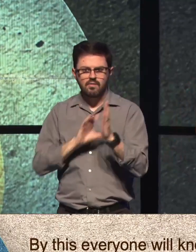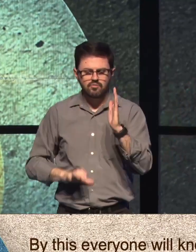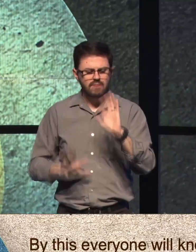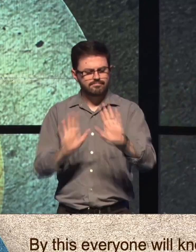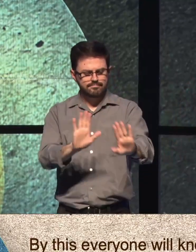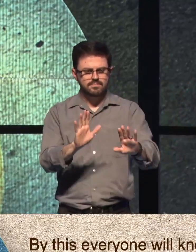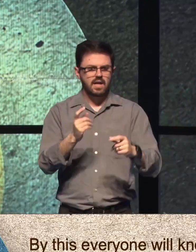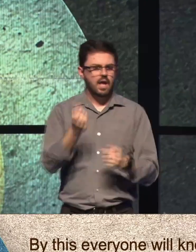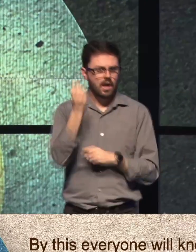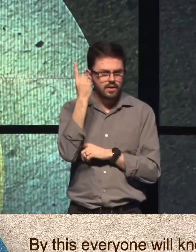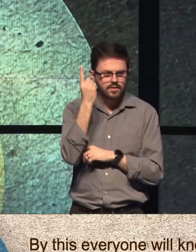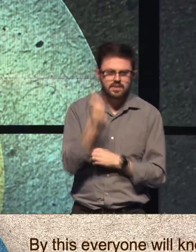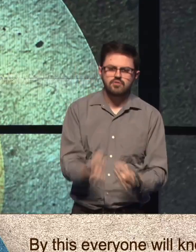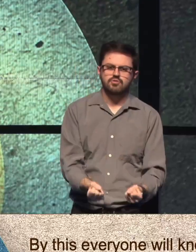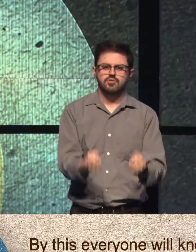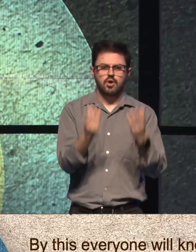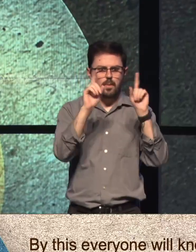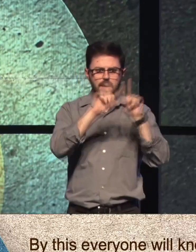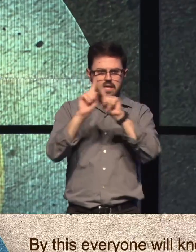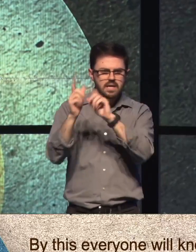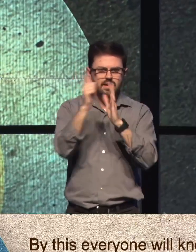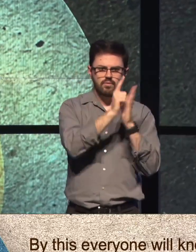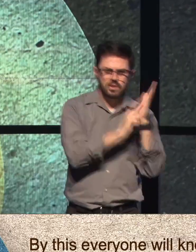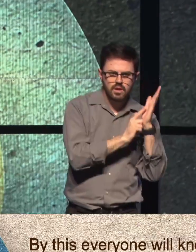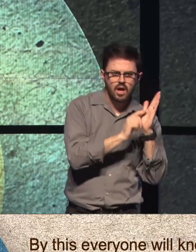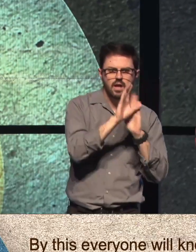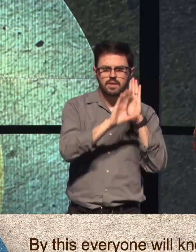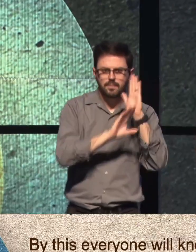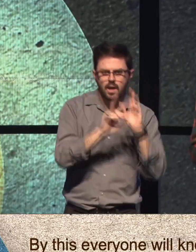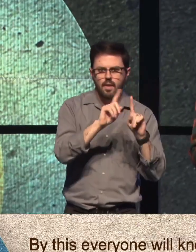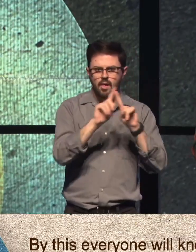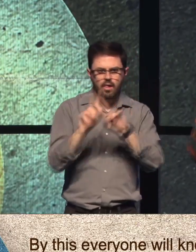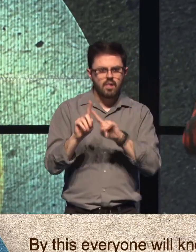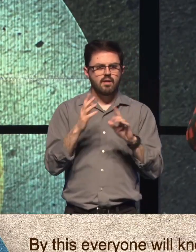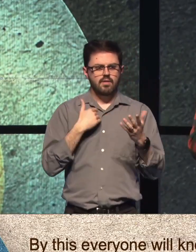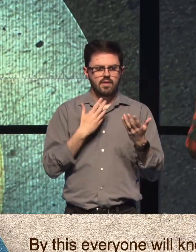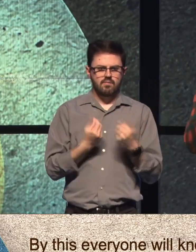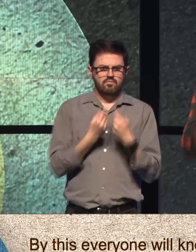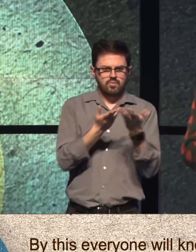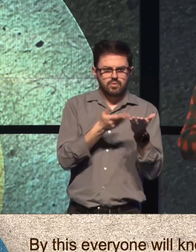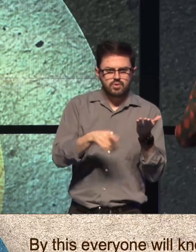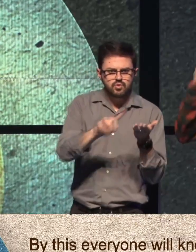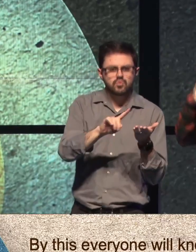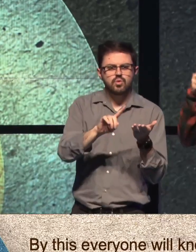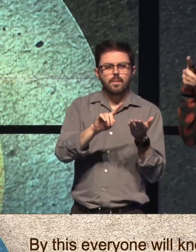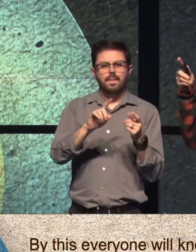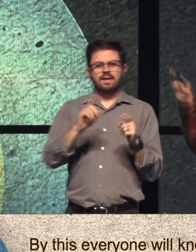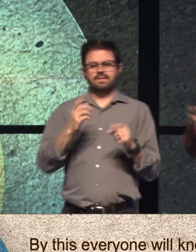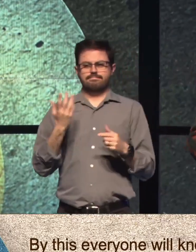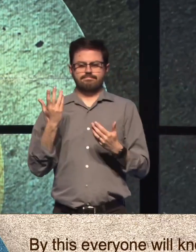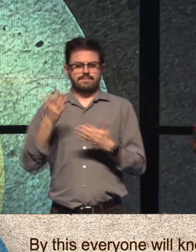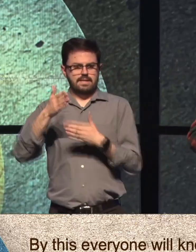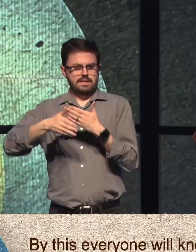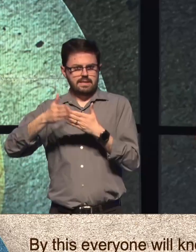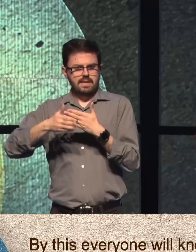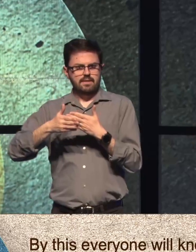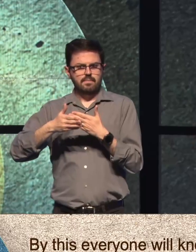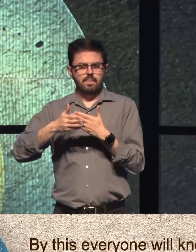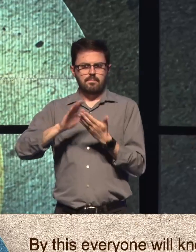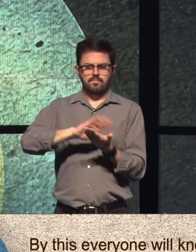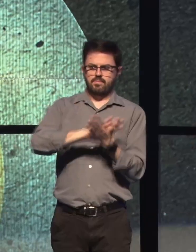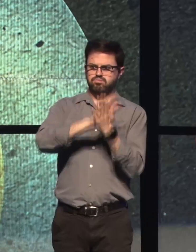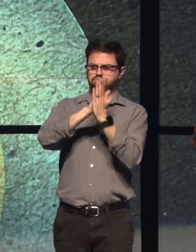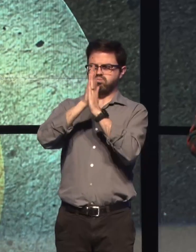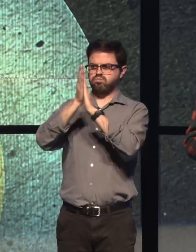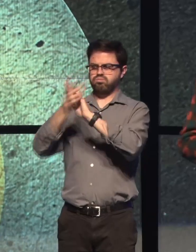can help form you. But what they're trying to form you into ultimately is to be a person who loves one another.